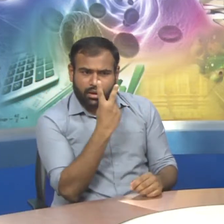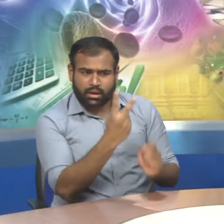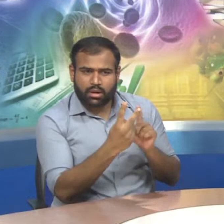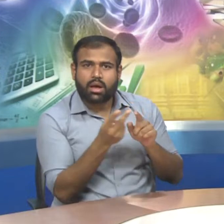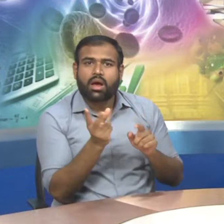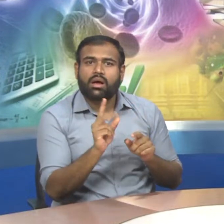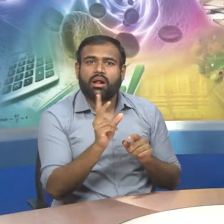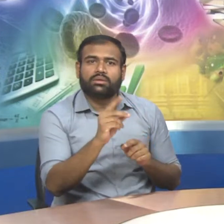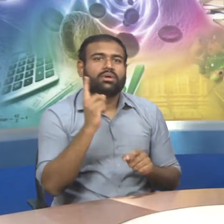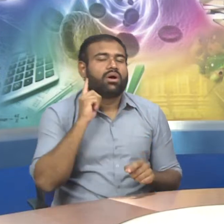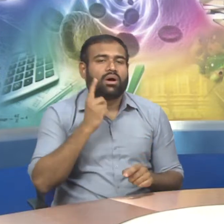this deaf person many a time.